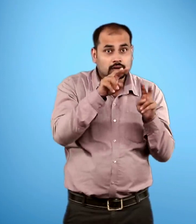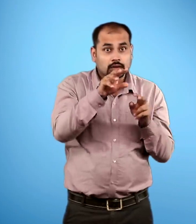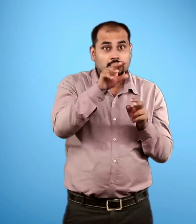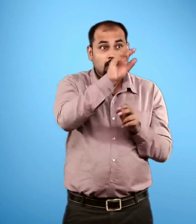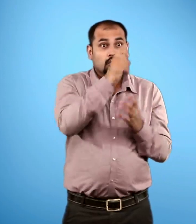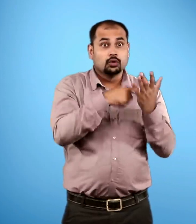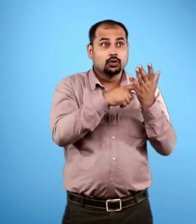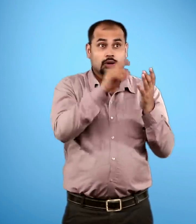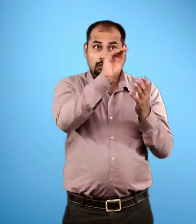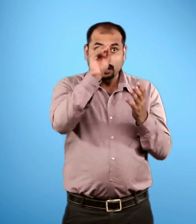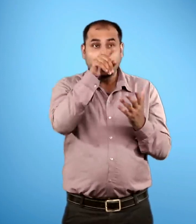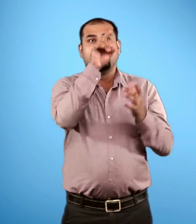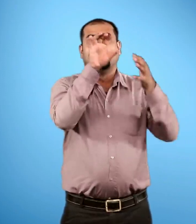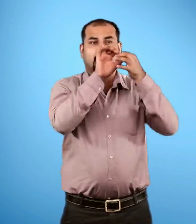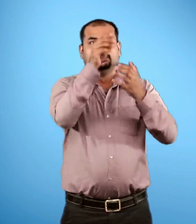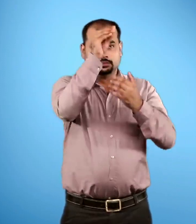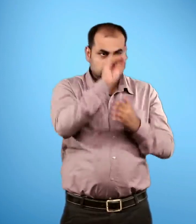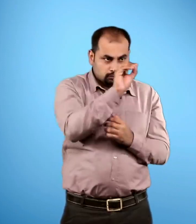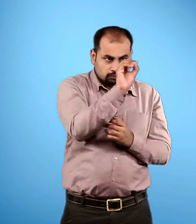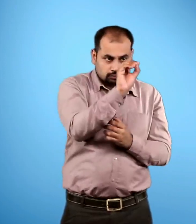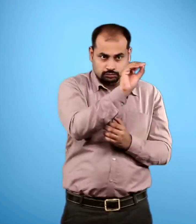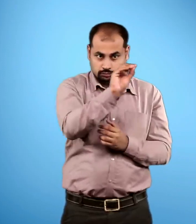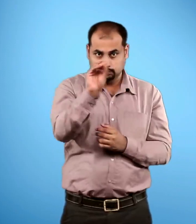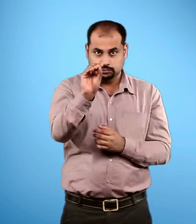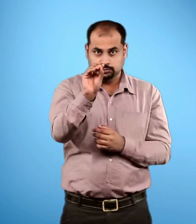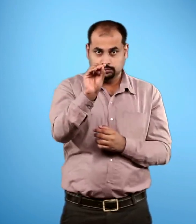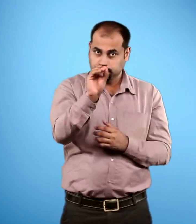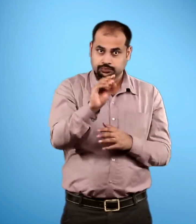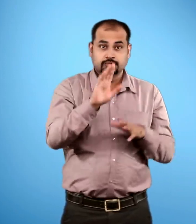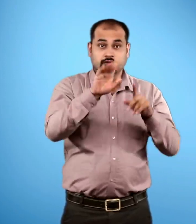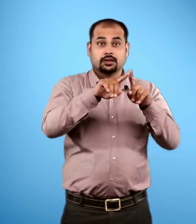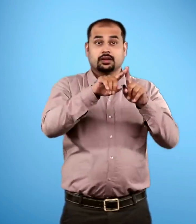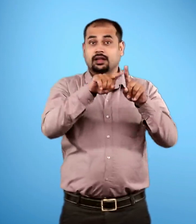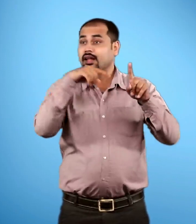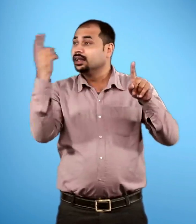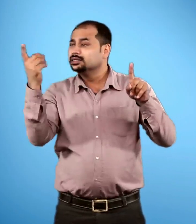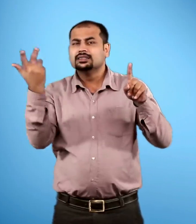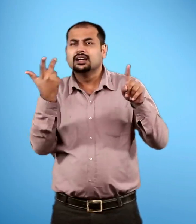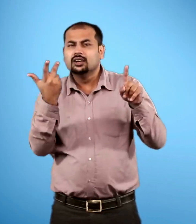There's a red line drawn vertically in the middle. On both sides of it we have some